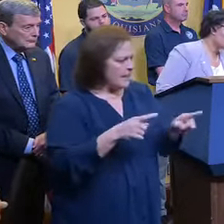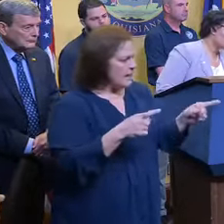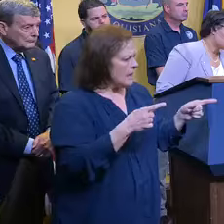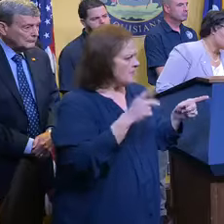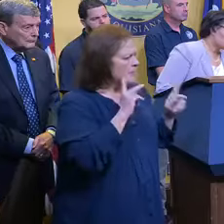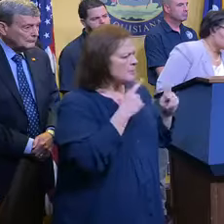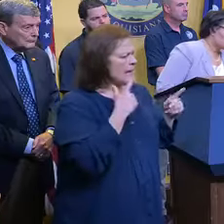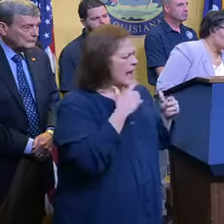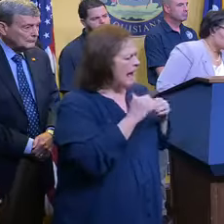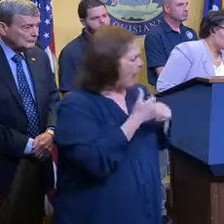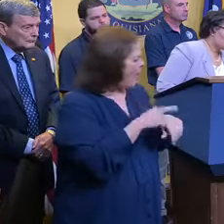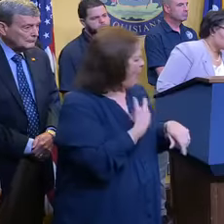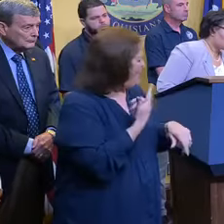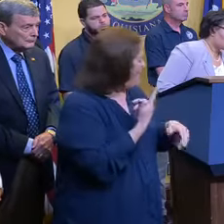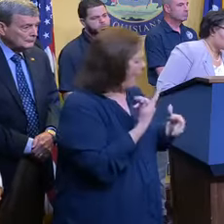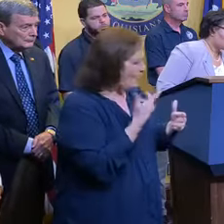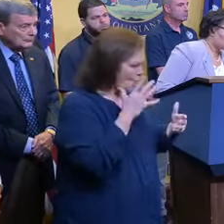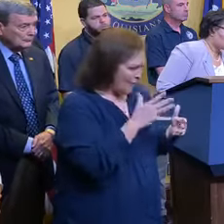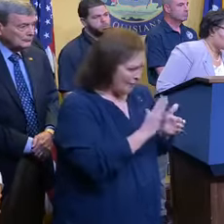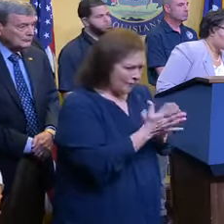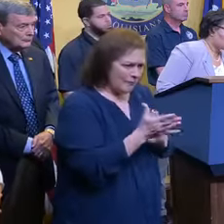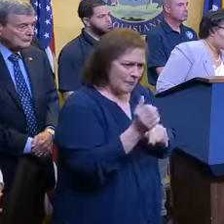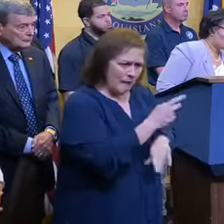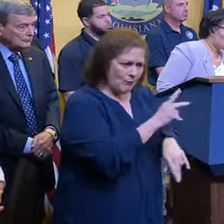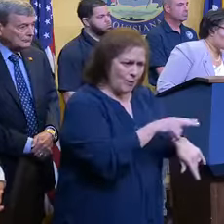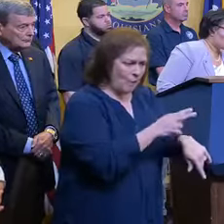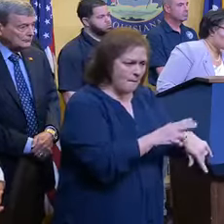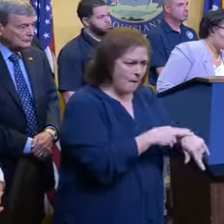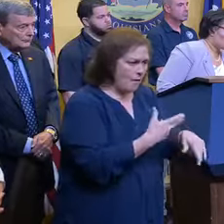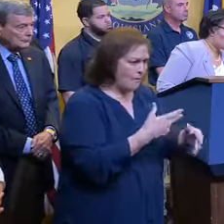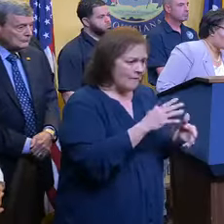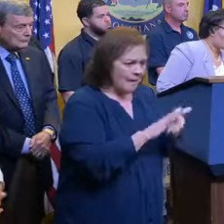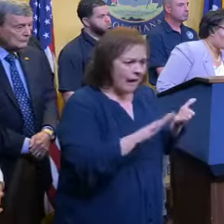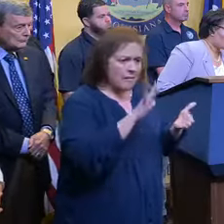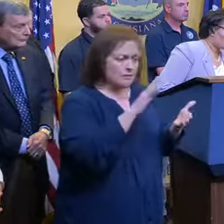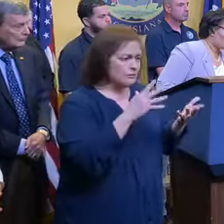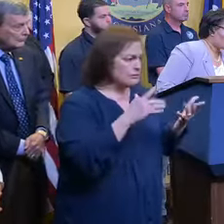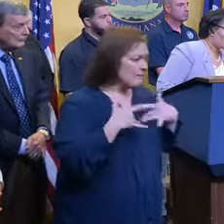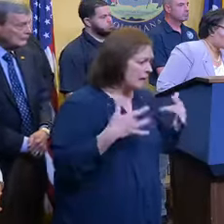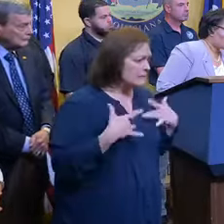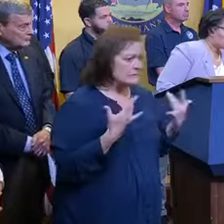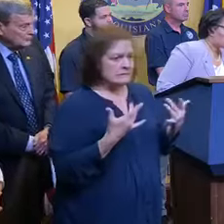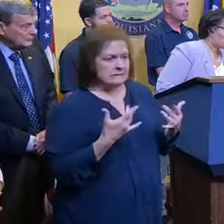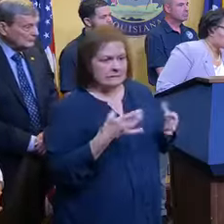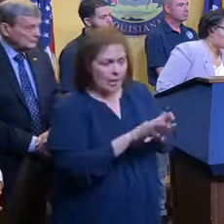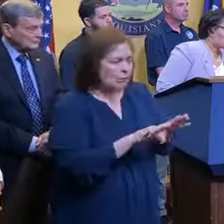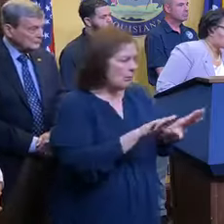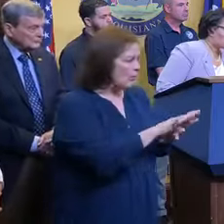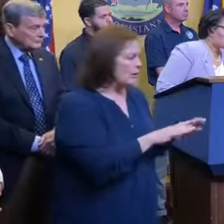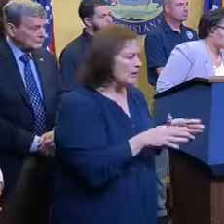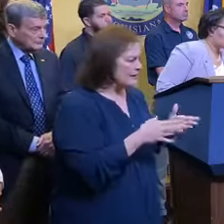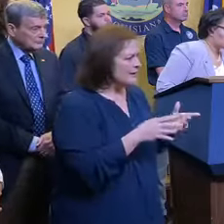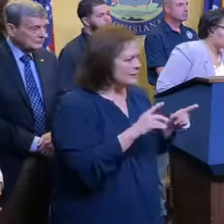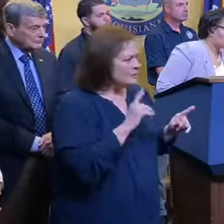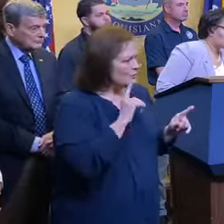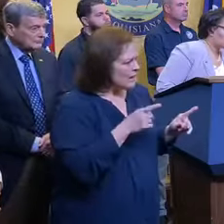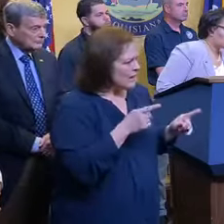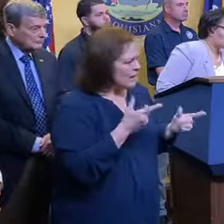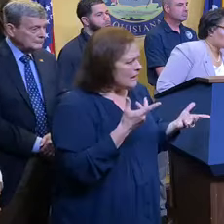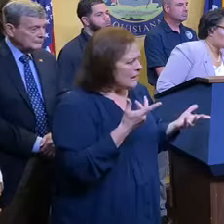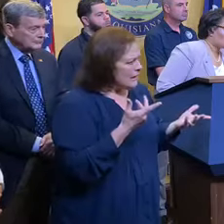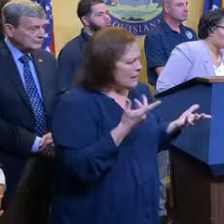how long until we kind of get back to normal? You hear events being canceled, colleges, shutting down the on-campus learning. It gets kind of dystopian